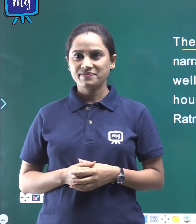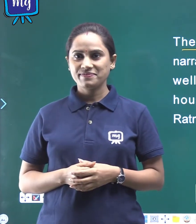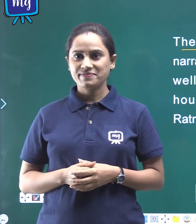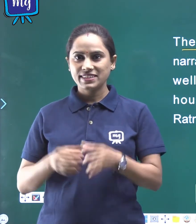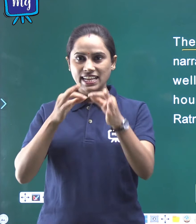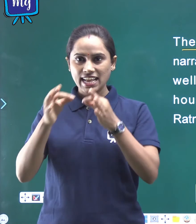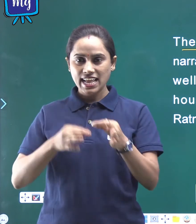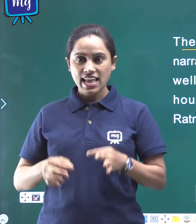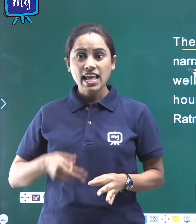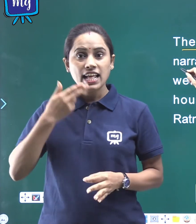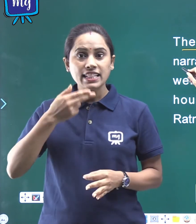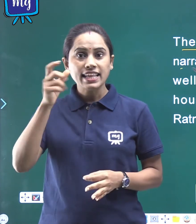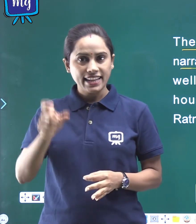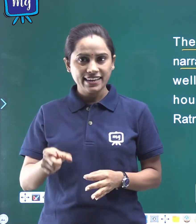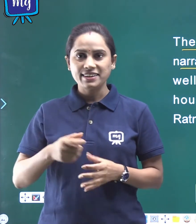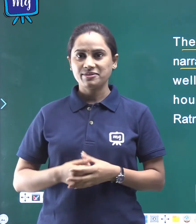the narrator